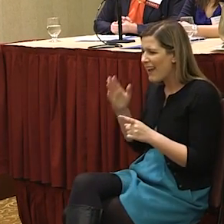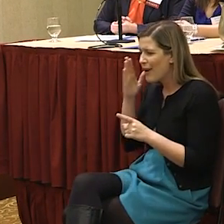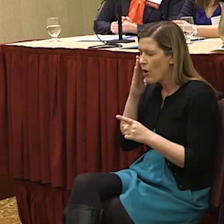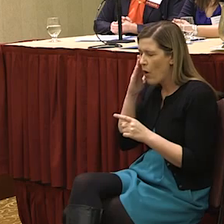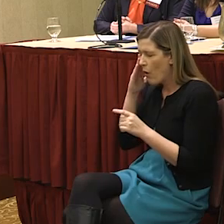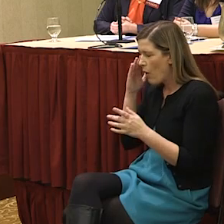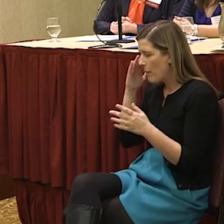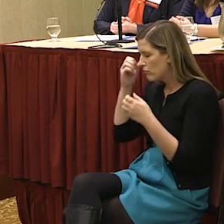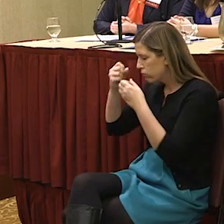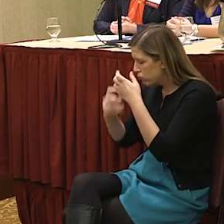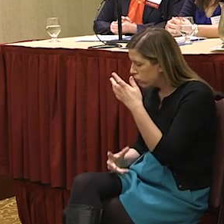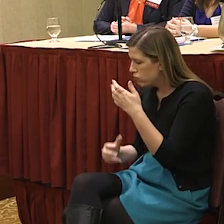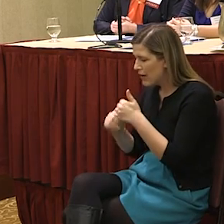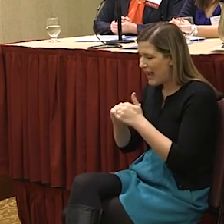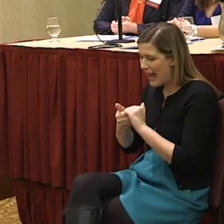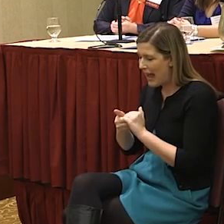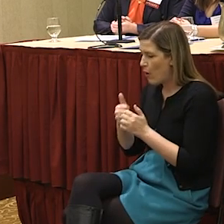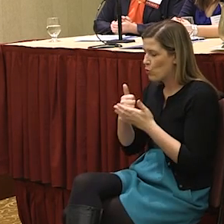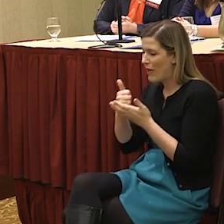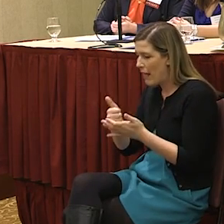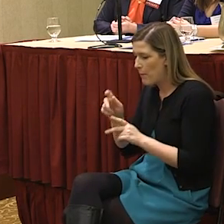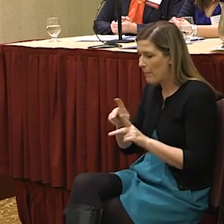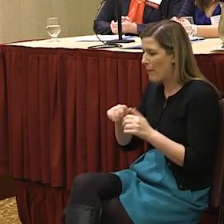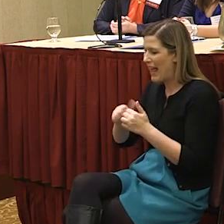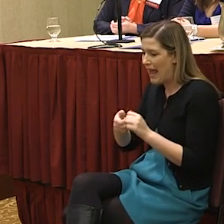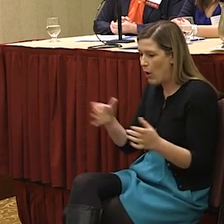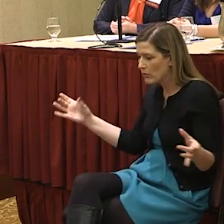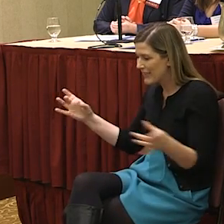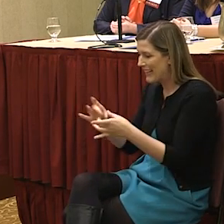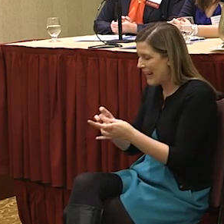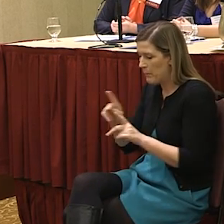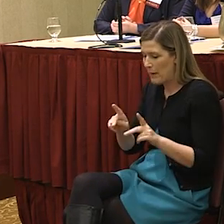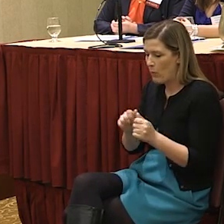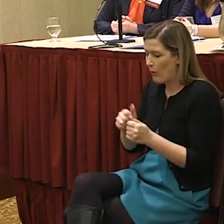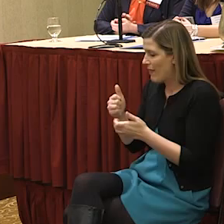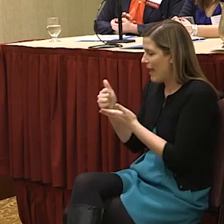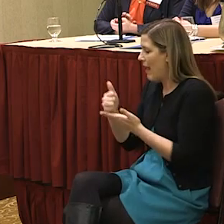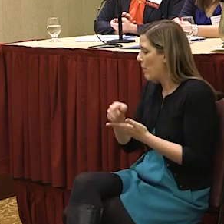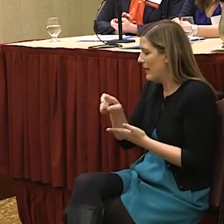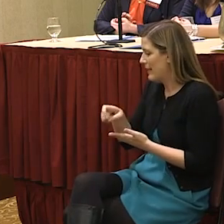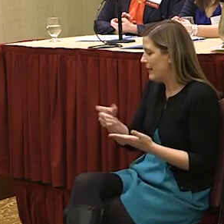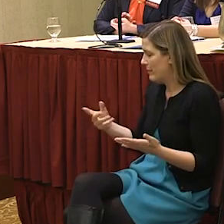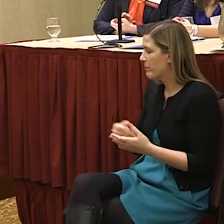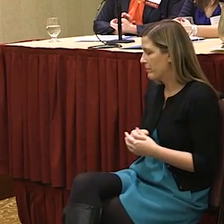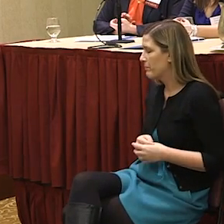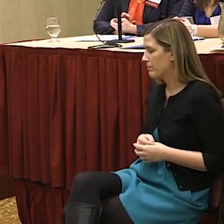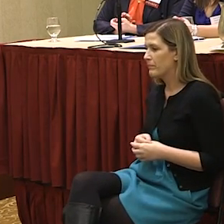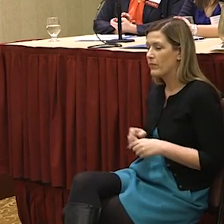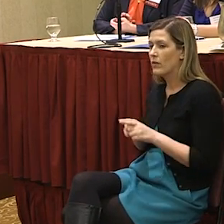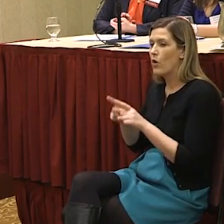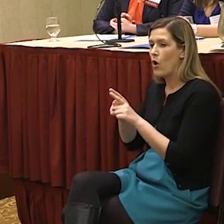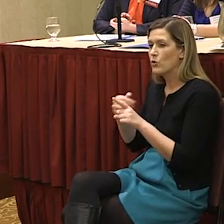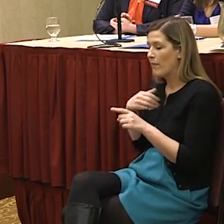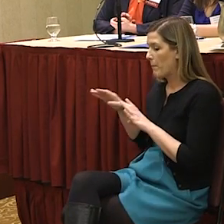even imagine about how to get people help. It's just incredible. I can't even figure out how they know all this stuff. And then we also